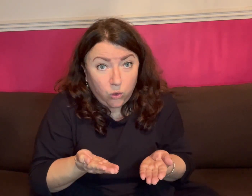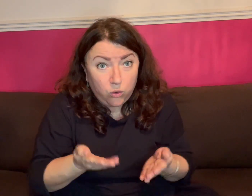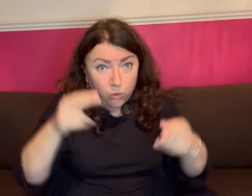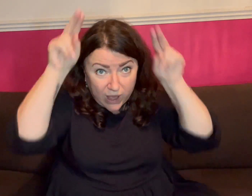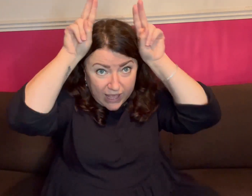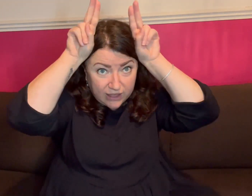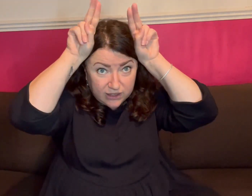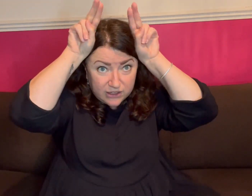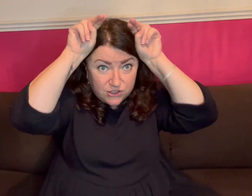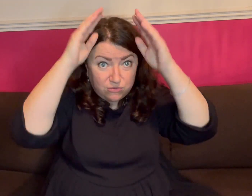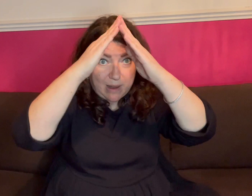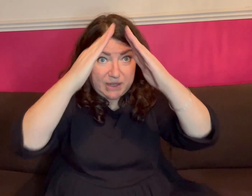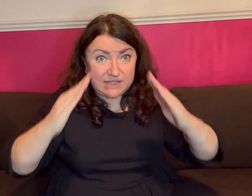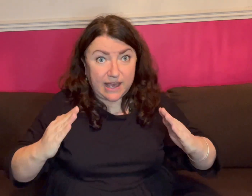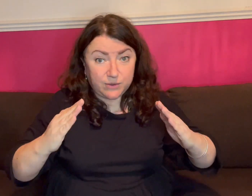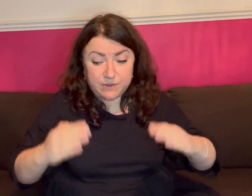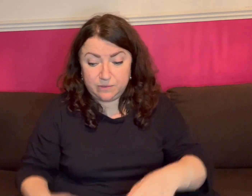the way to Rabbit's house.